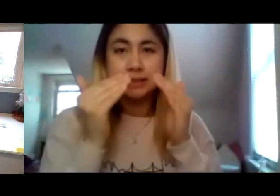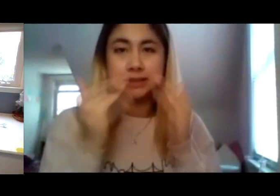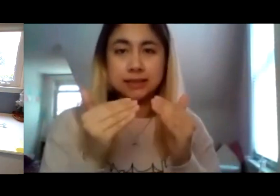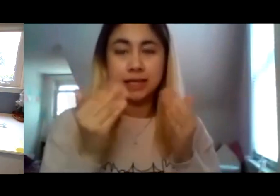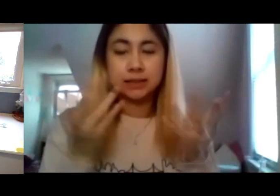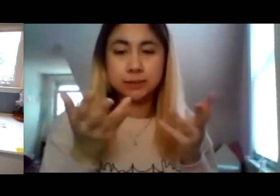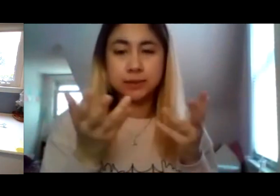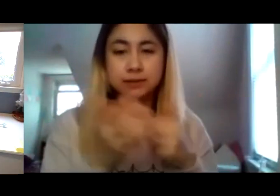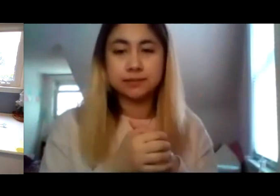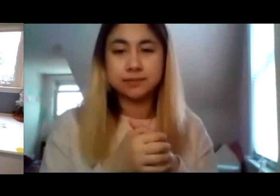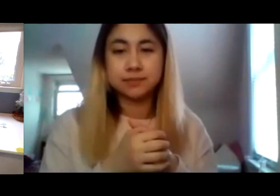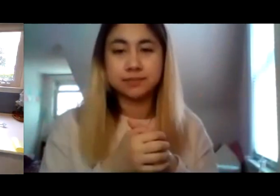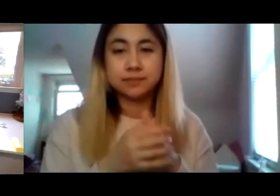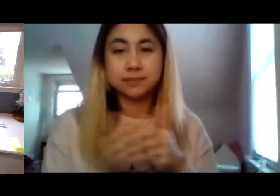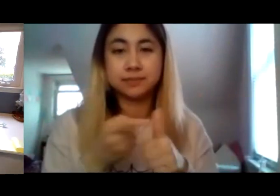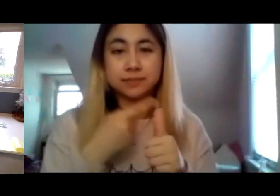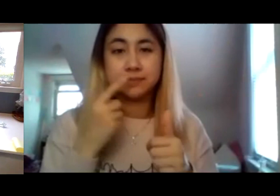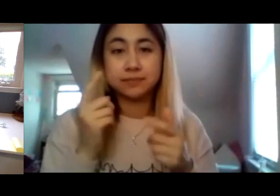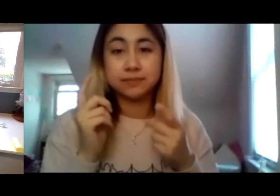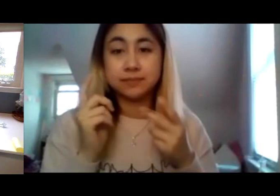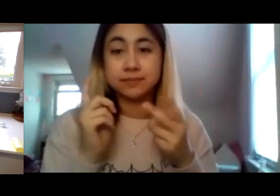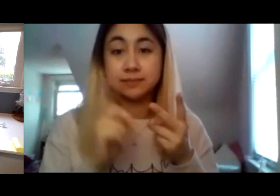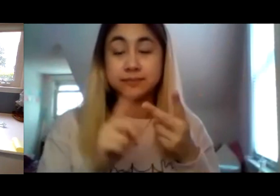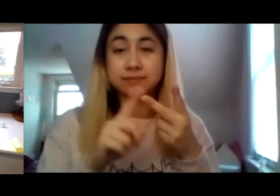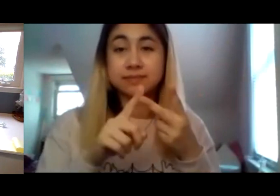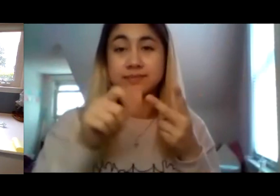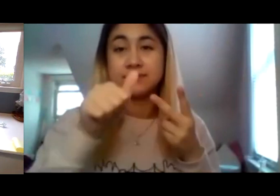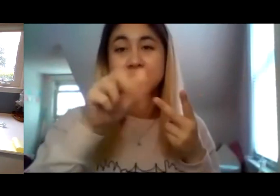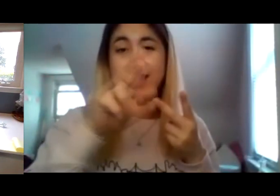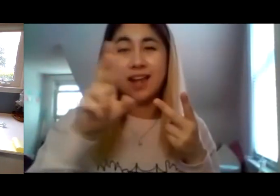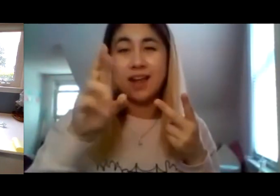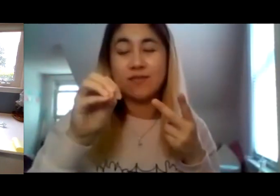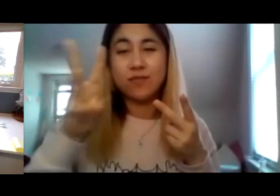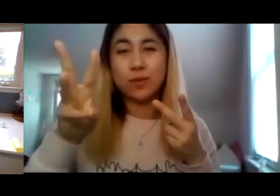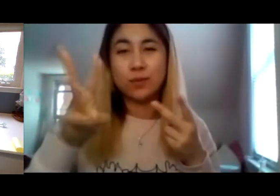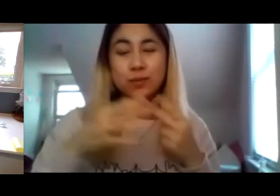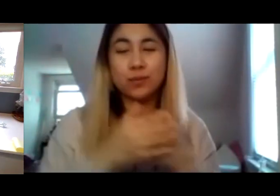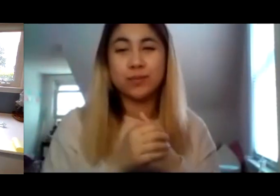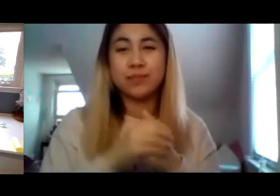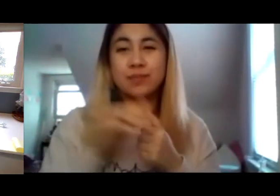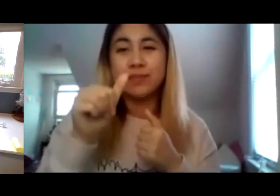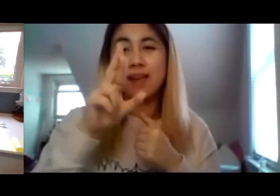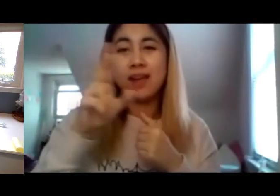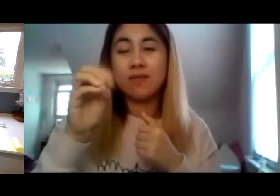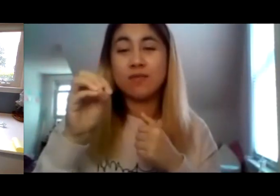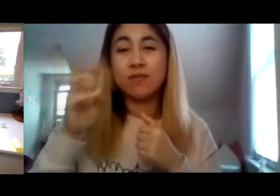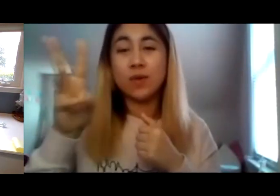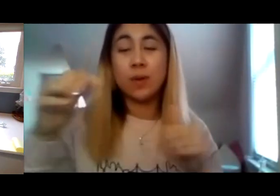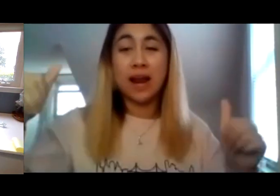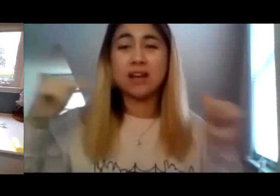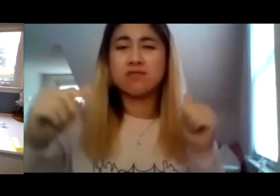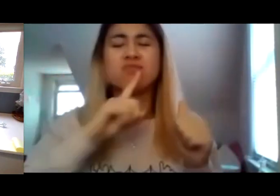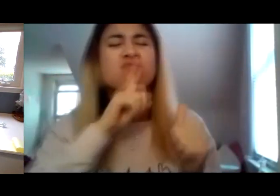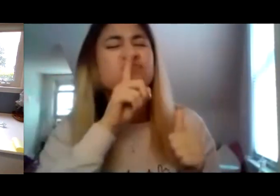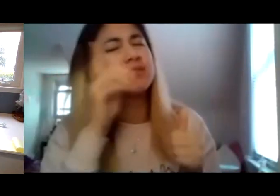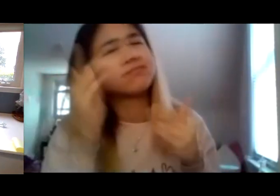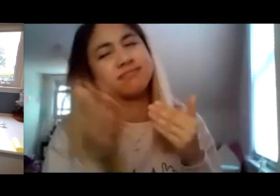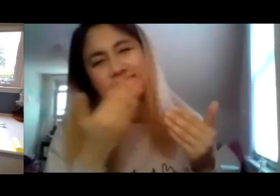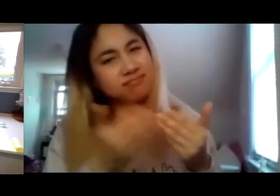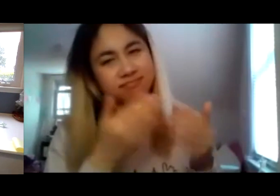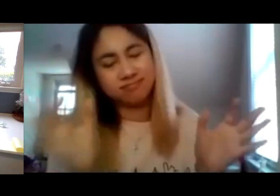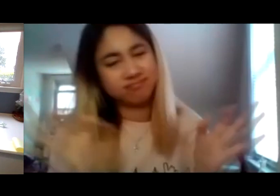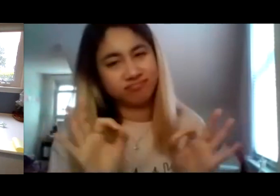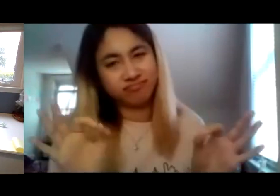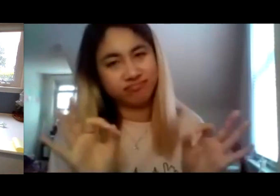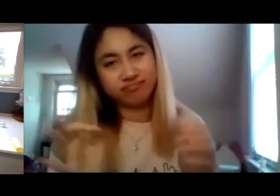that we did for A is our arrow exercises. So arrow exercises is a real easy one because we can